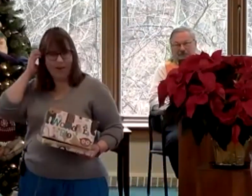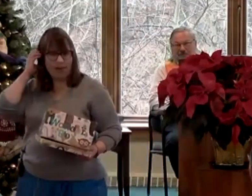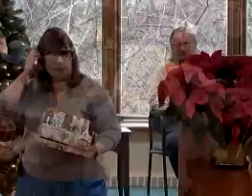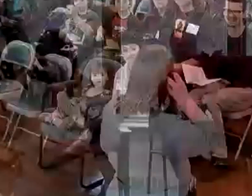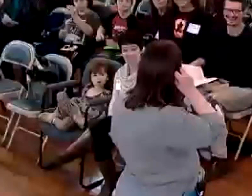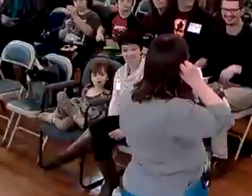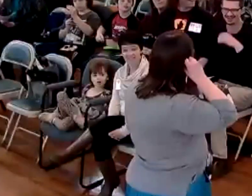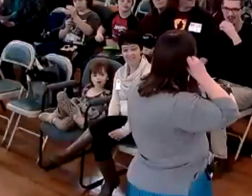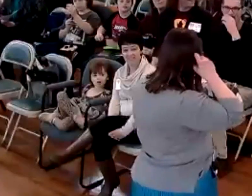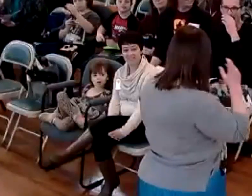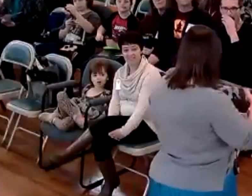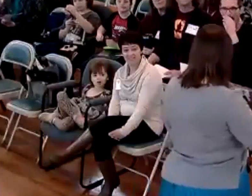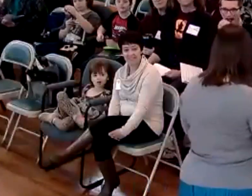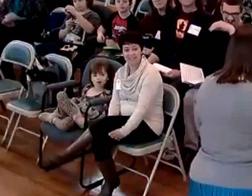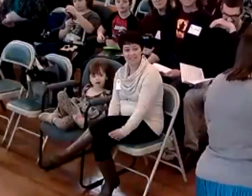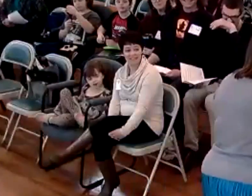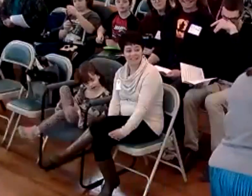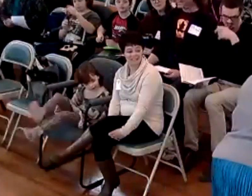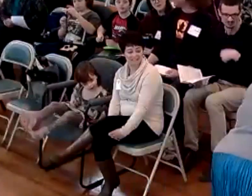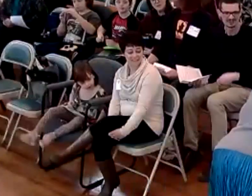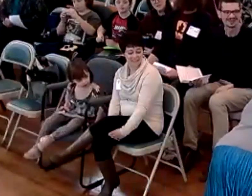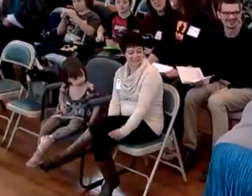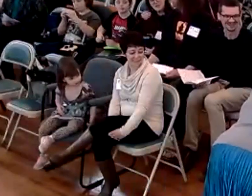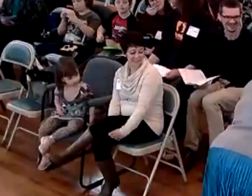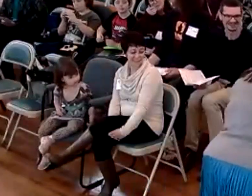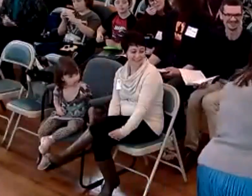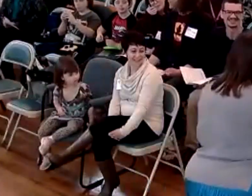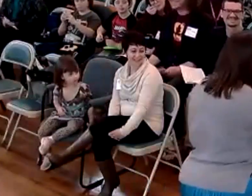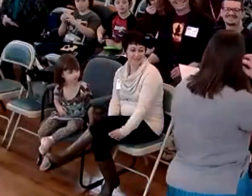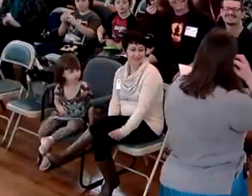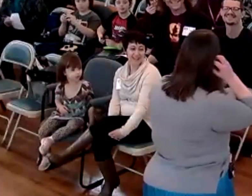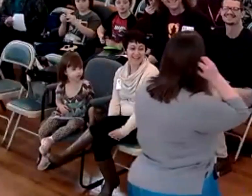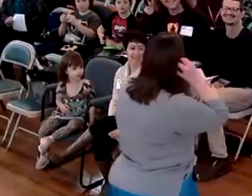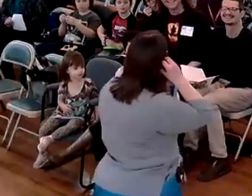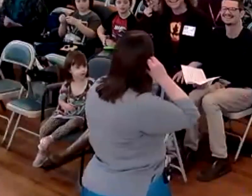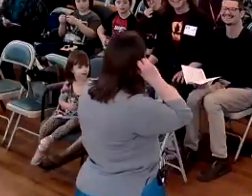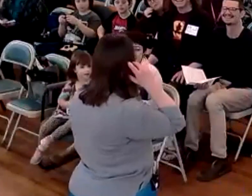Wow. A great miracle occurred. All right.